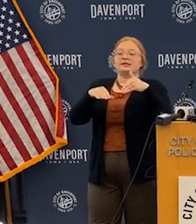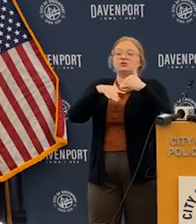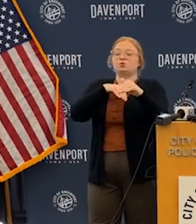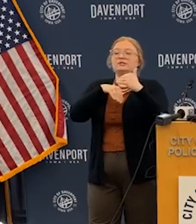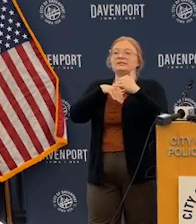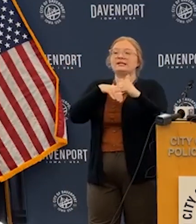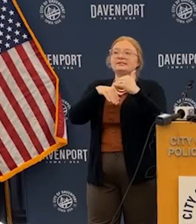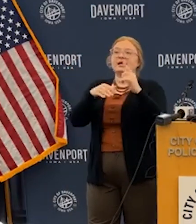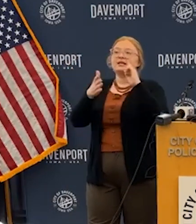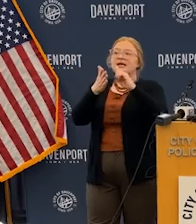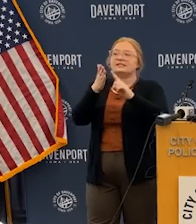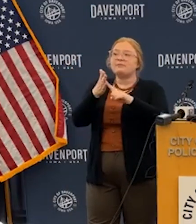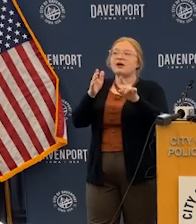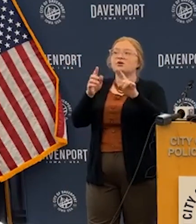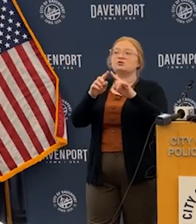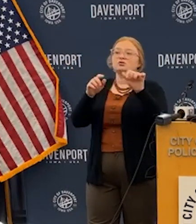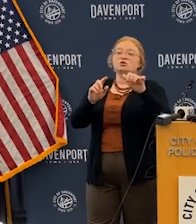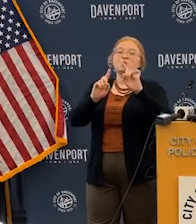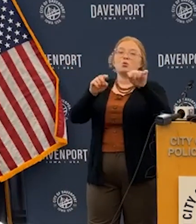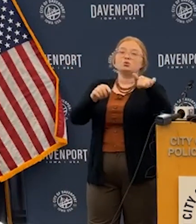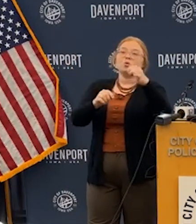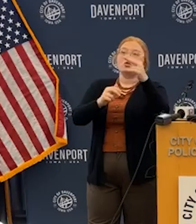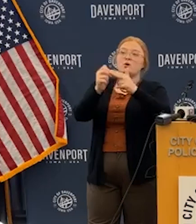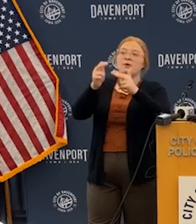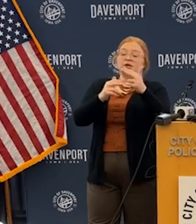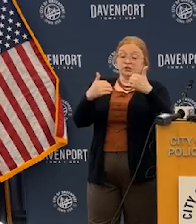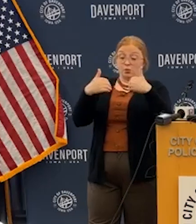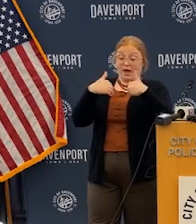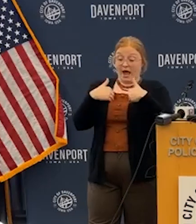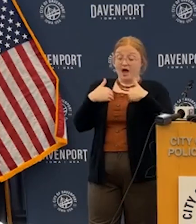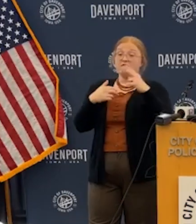We have a rental and building inspection program,